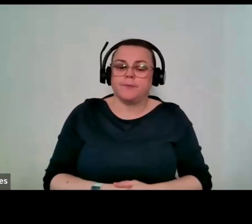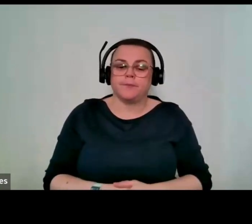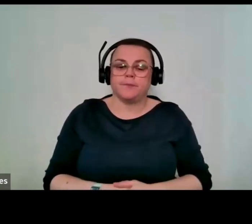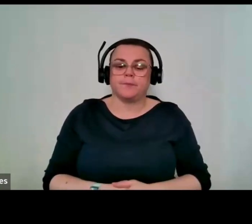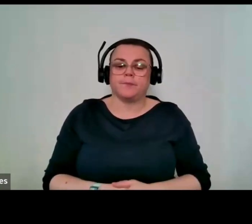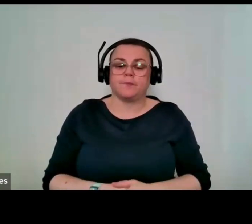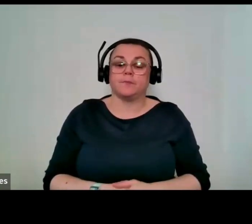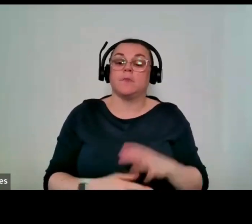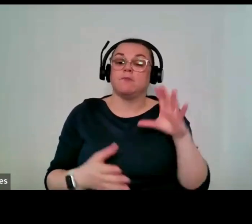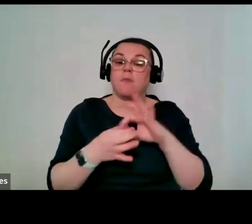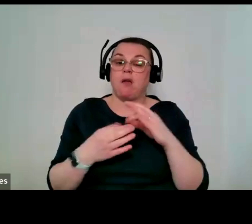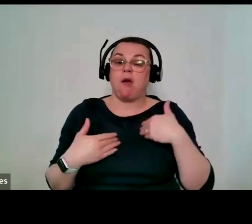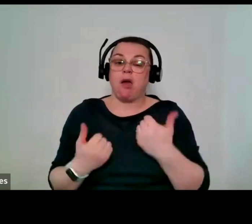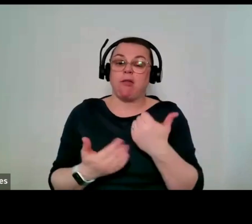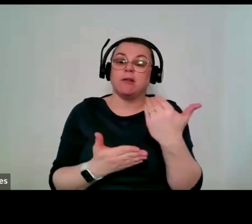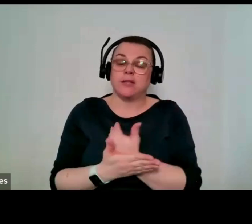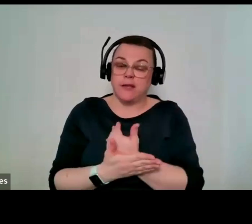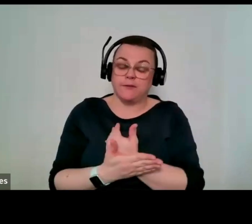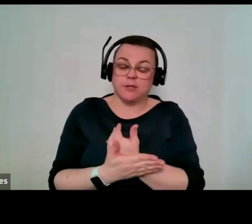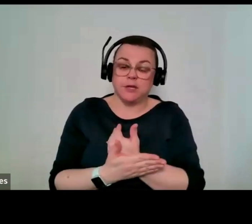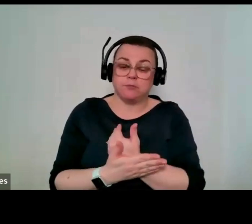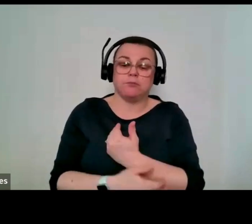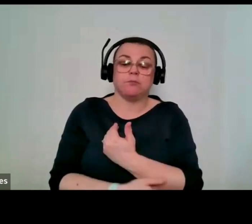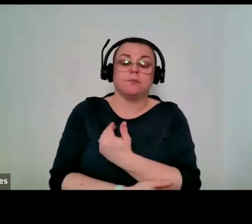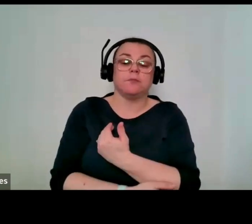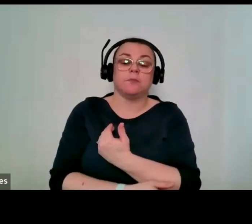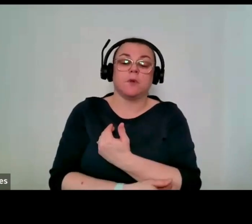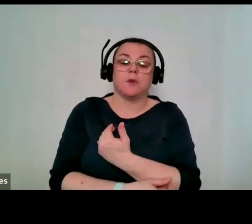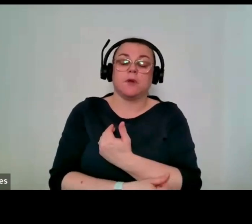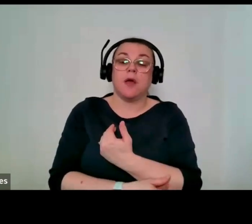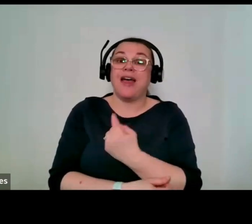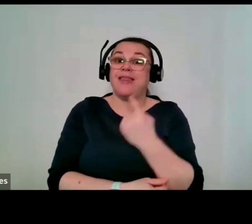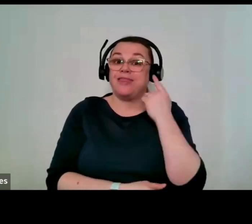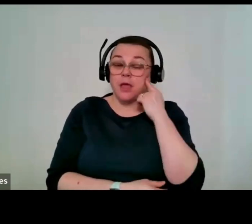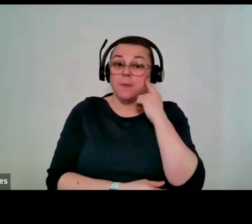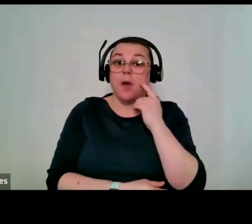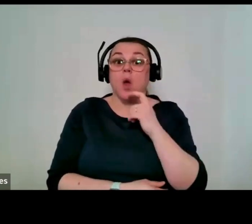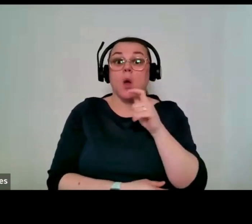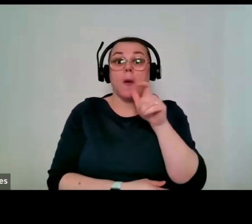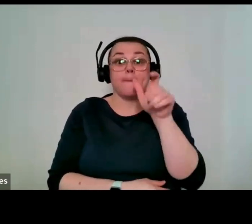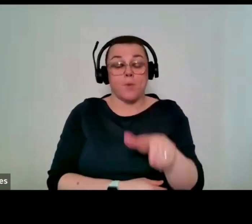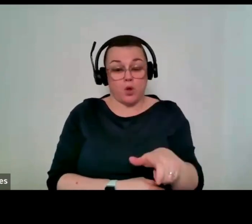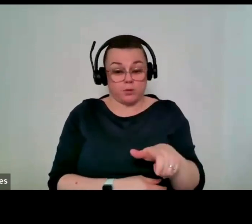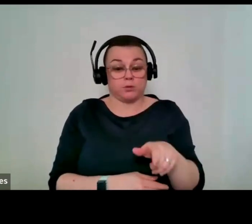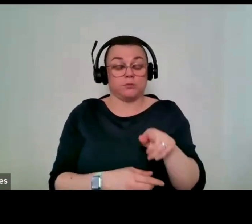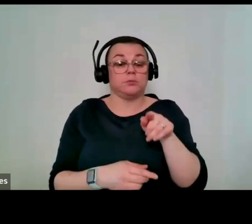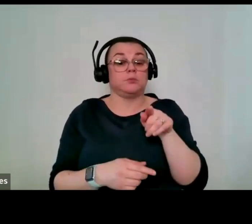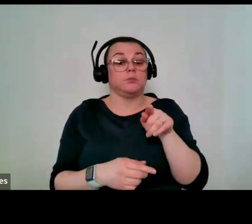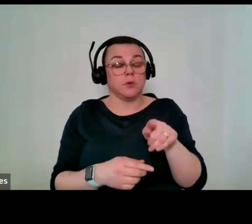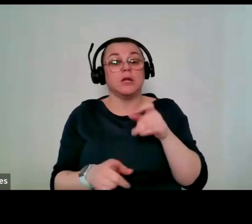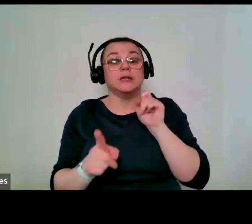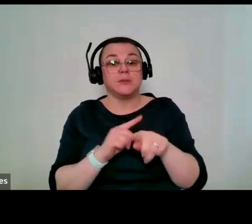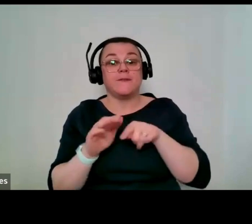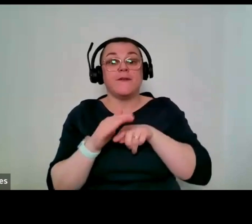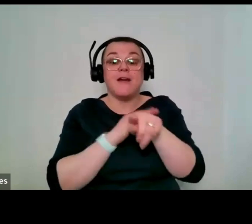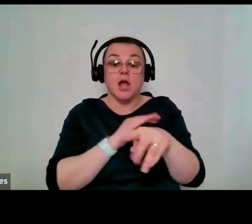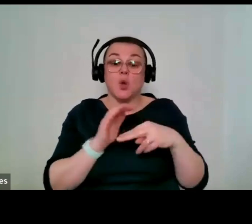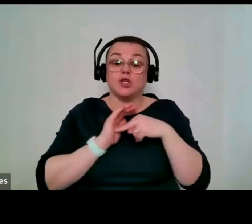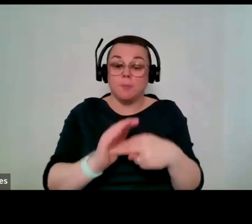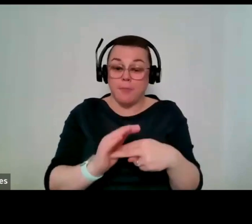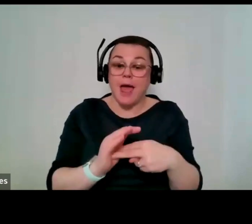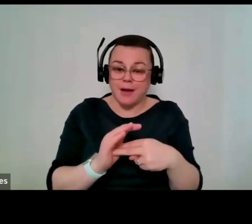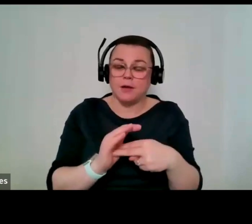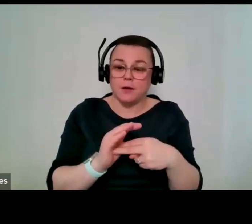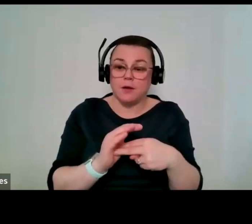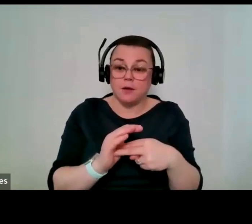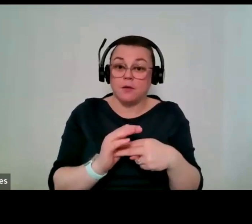and safety requirements, have a think about a personal emergency evacuation plan for your deaf employees